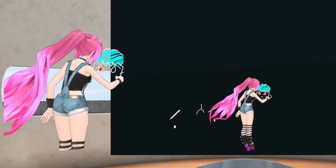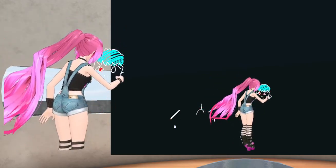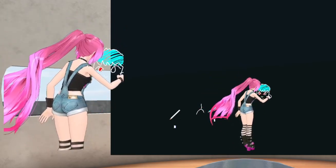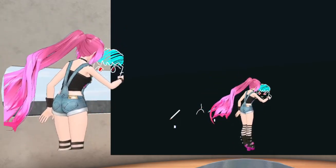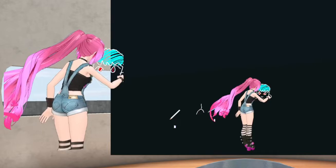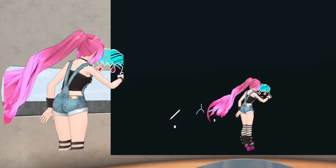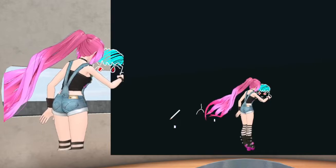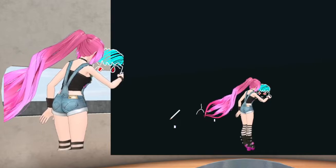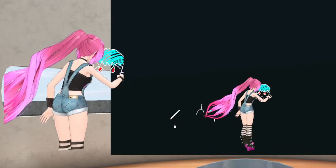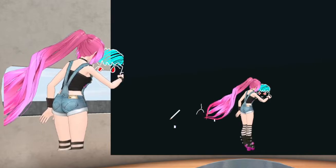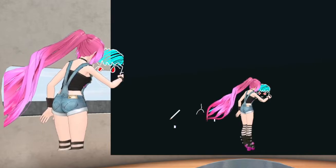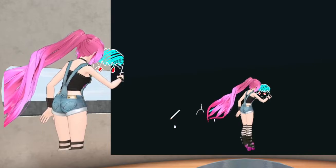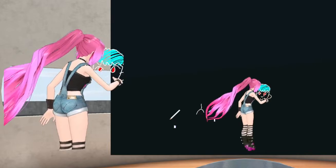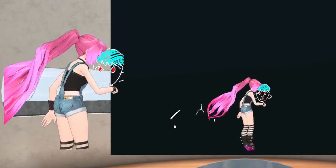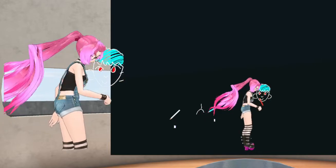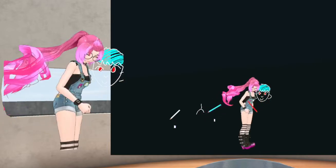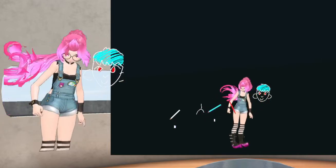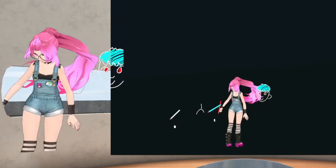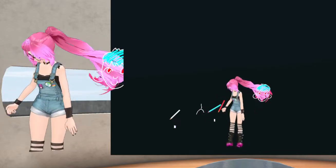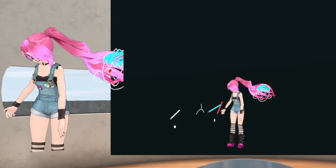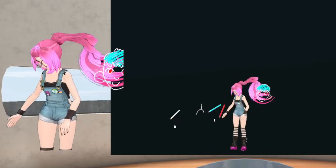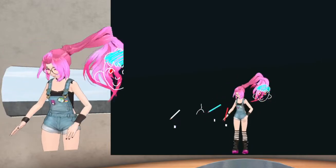Oh, with blue hair now and red eyes.